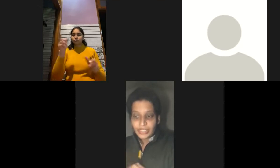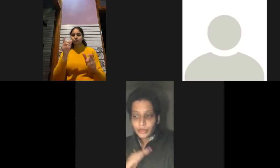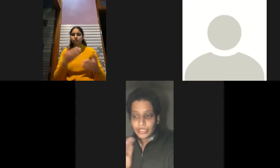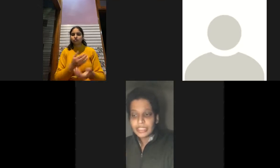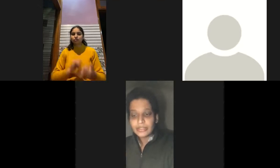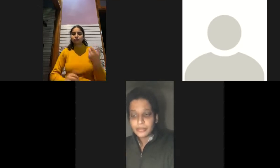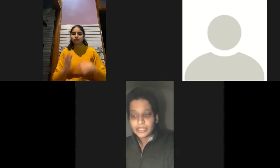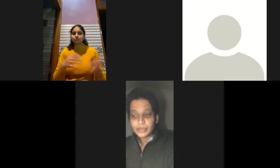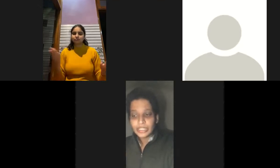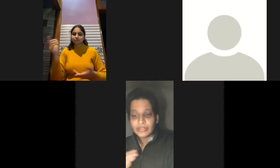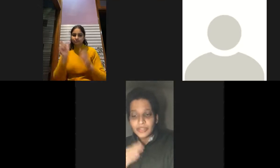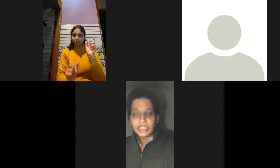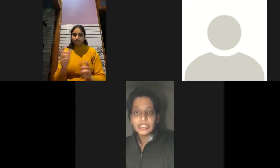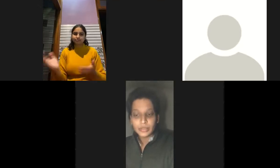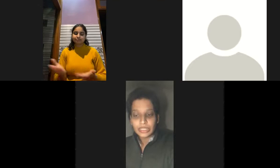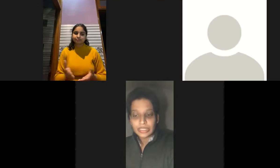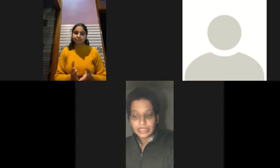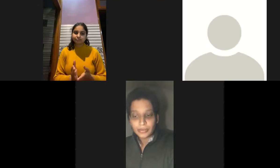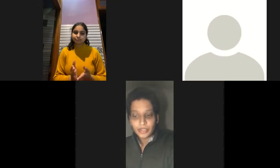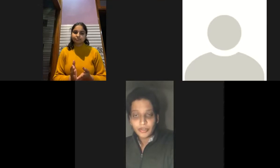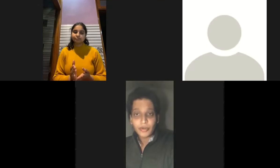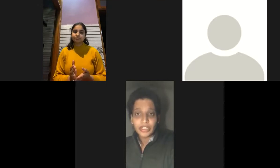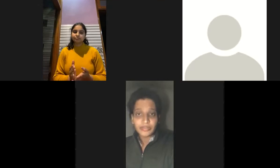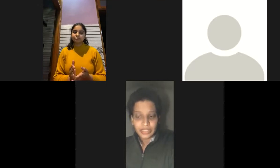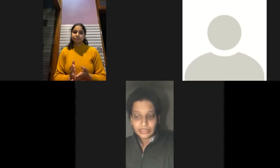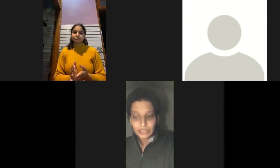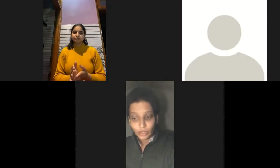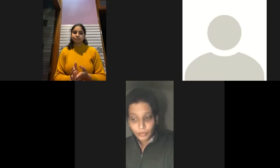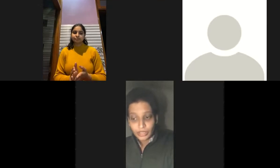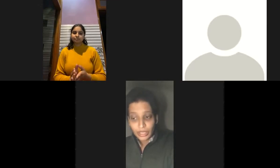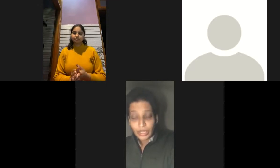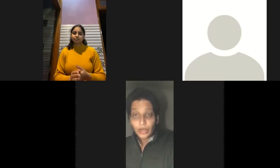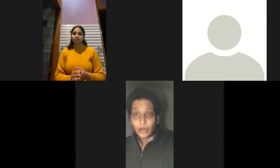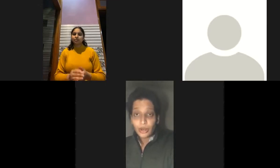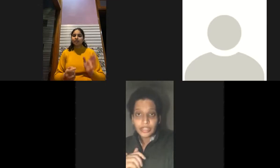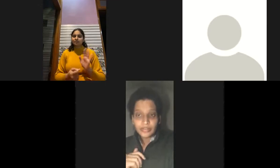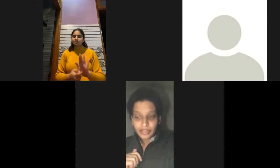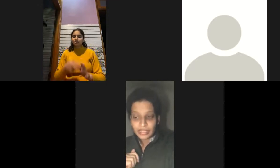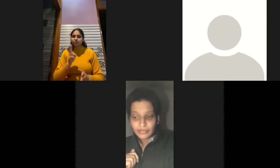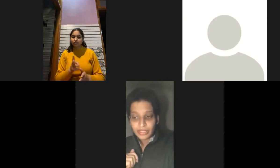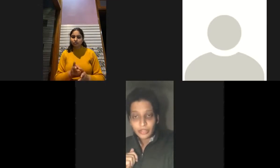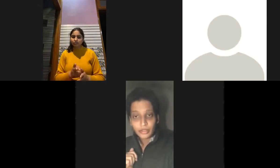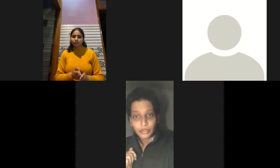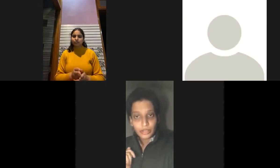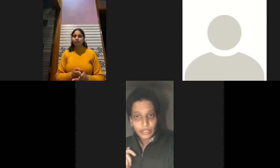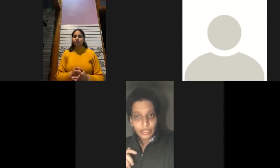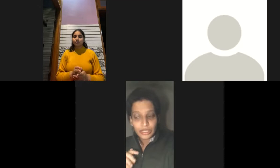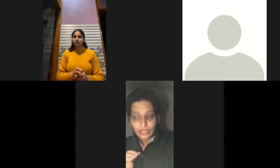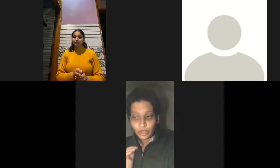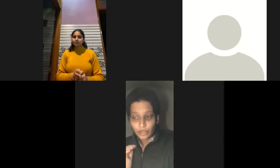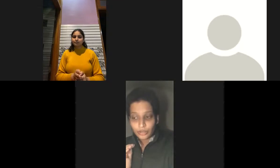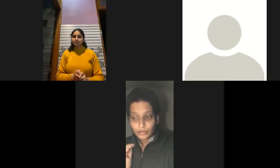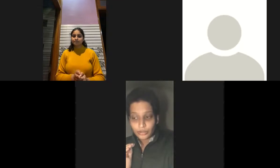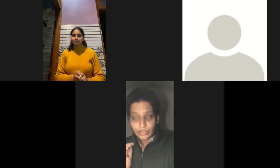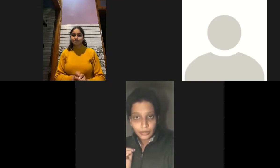By totally inverting the whole concept of what defines the normal, or in fact, whether or not a term like